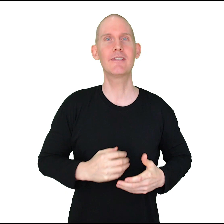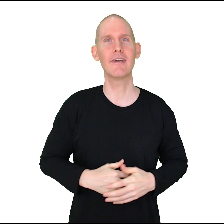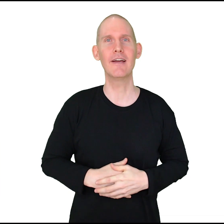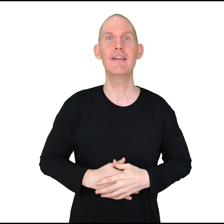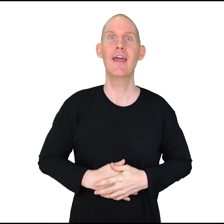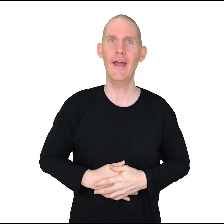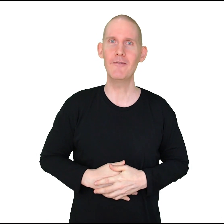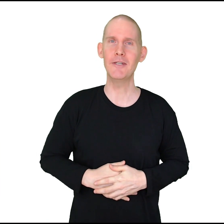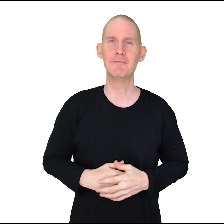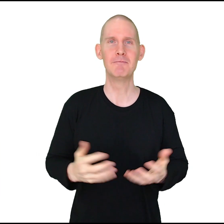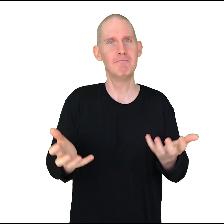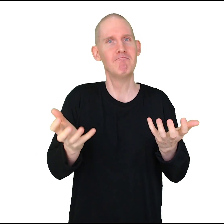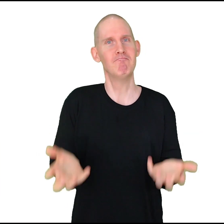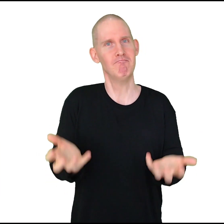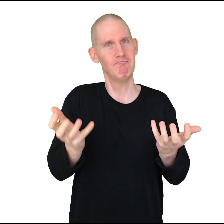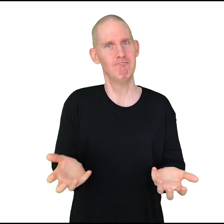sign heavy.